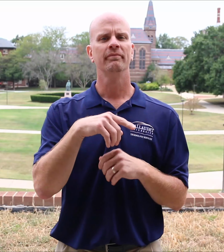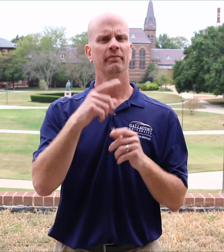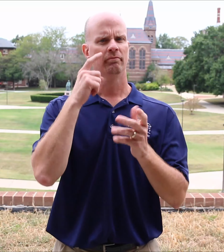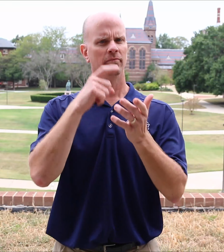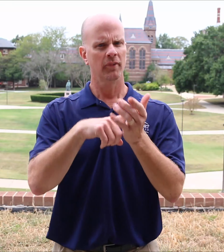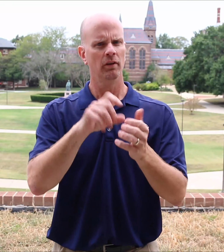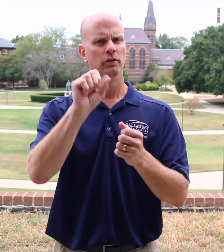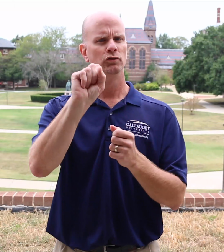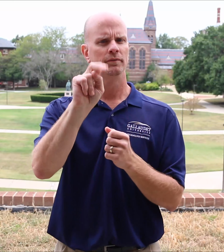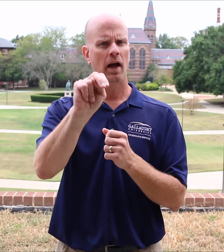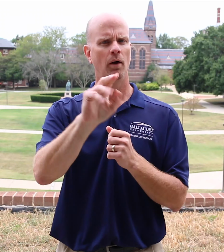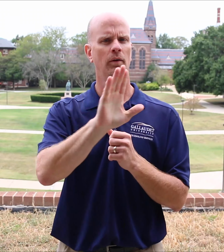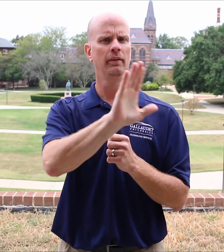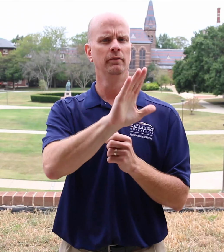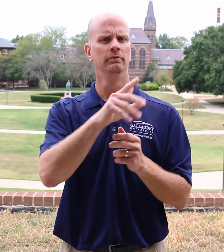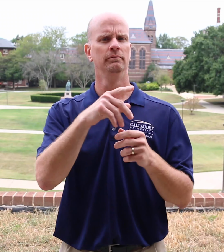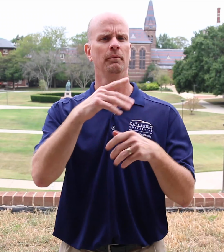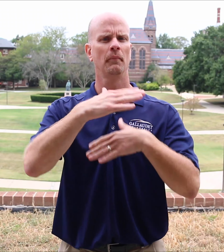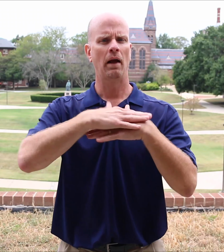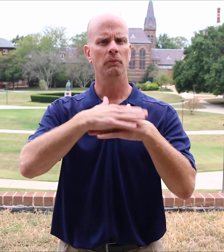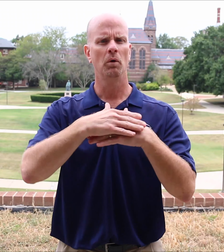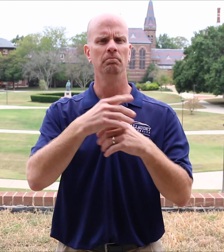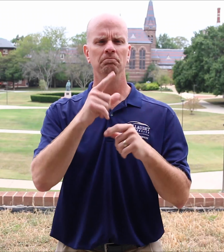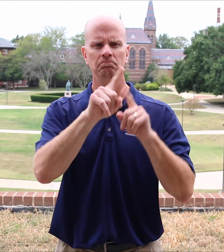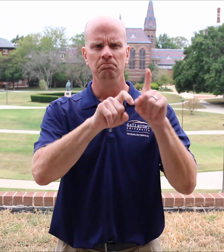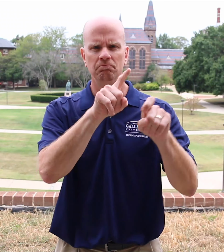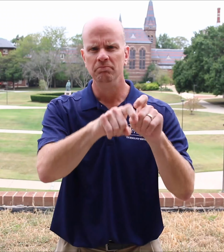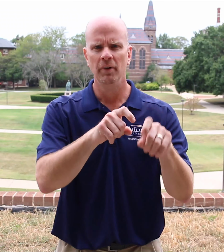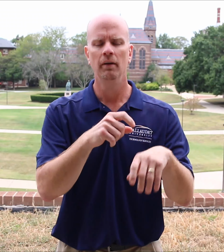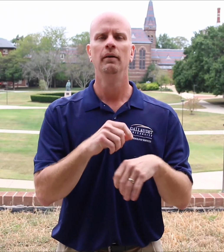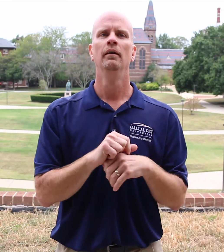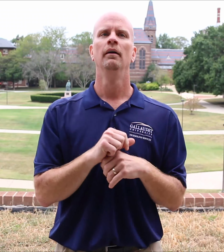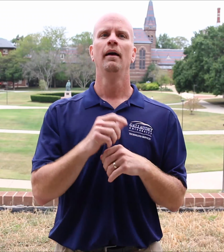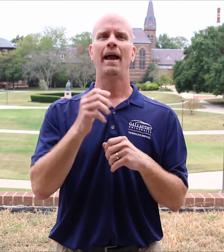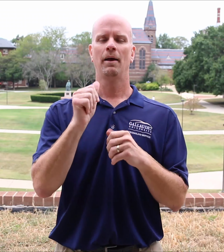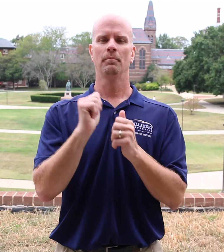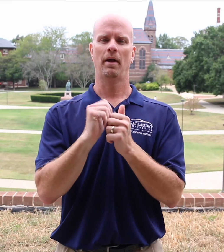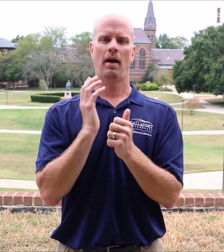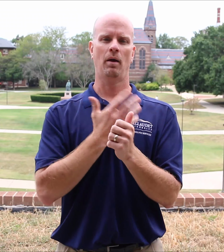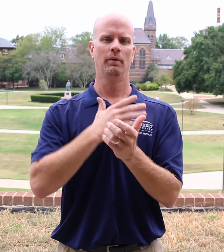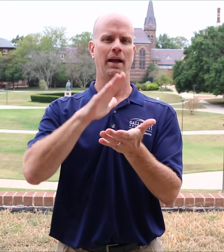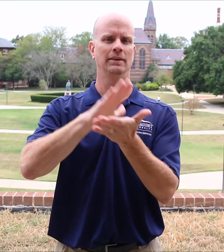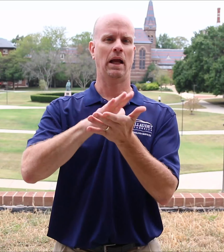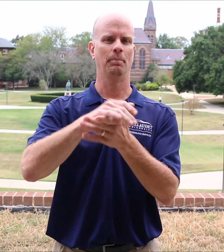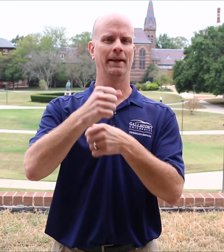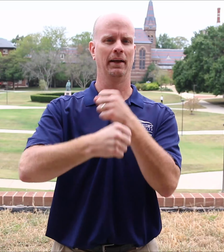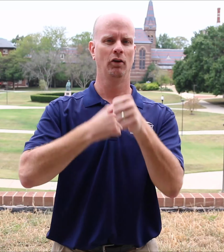conference, and we saw ServiceNow and their platform. We were able to acquire more. And with our academic